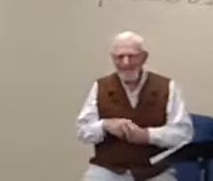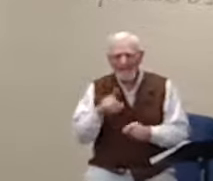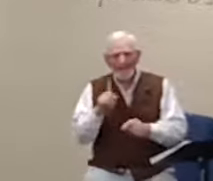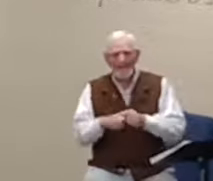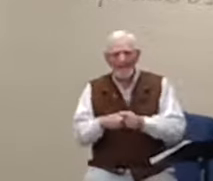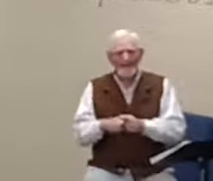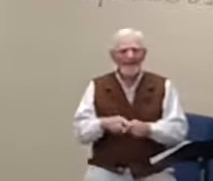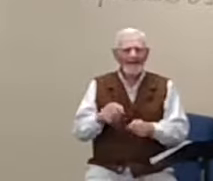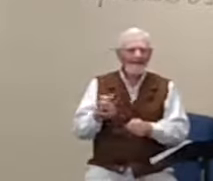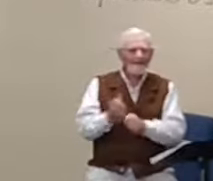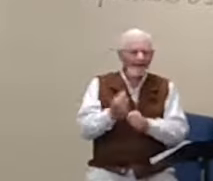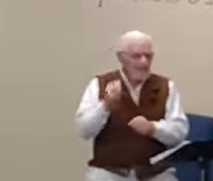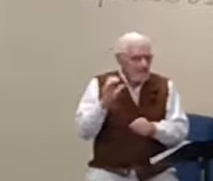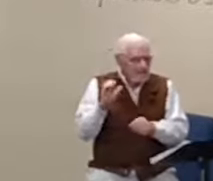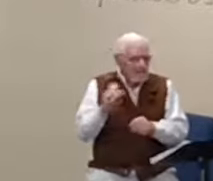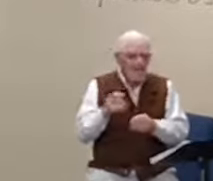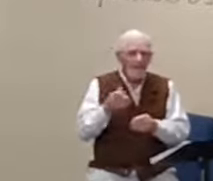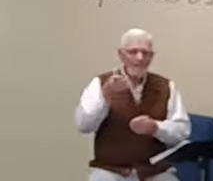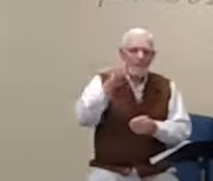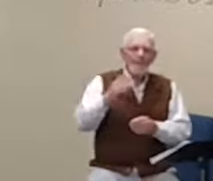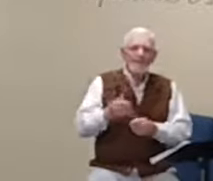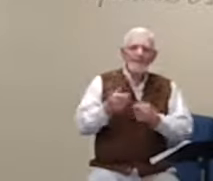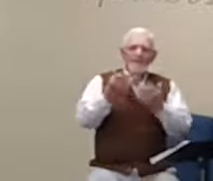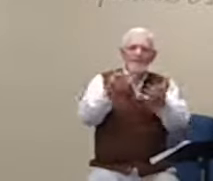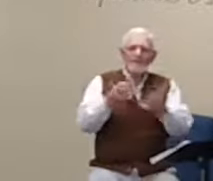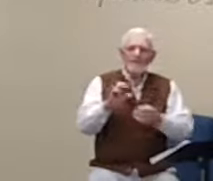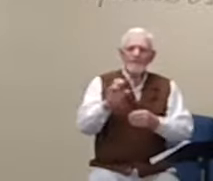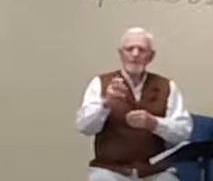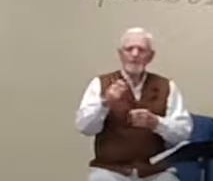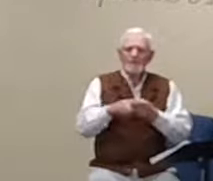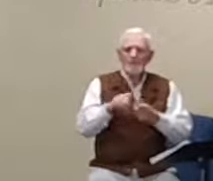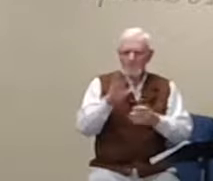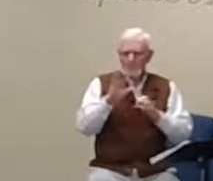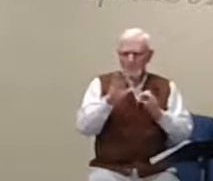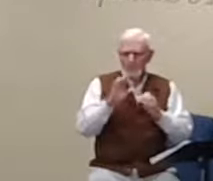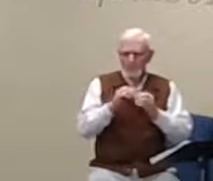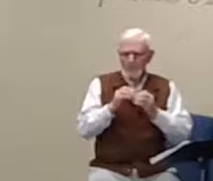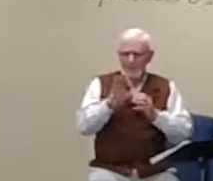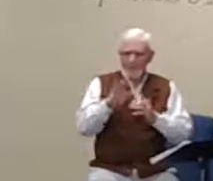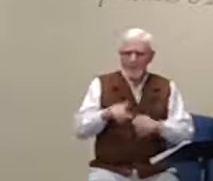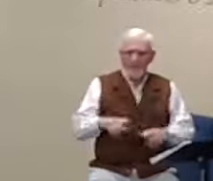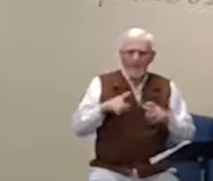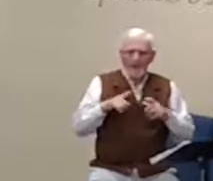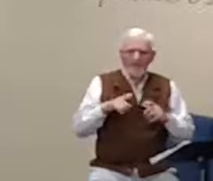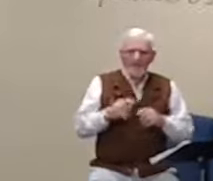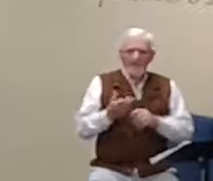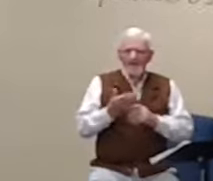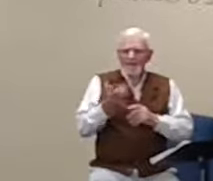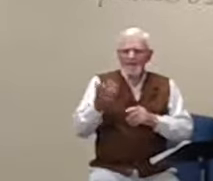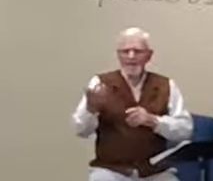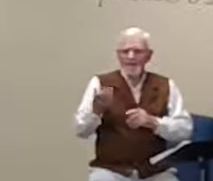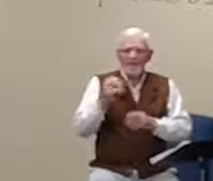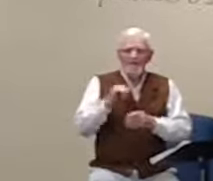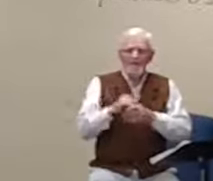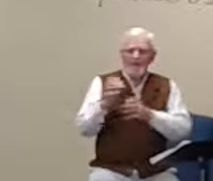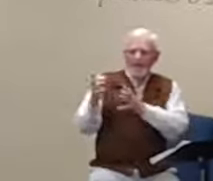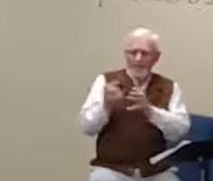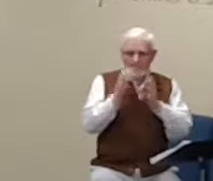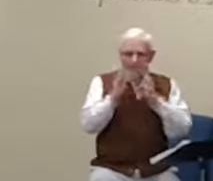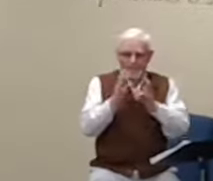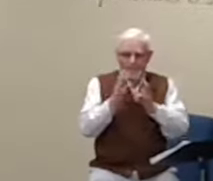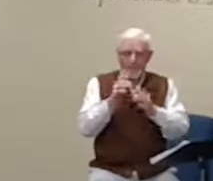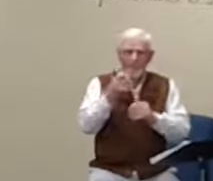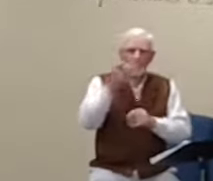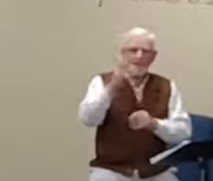take a hint from God putting circumstances in your life and circumstantial things that get your attention. And God can use